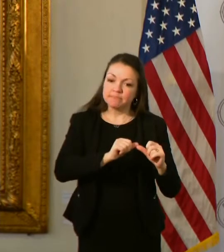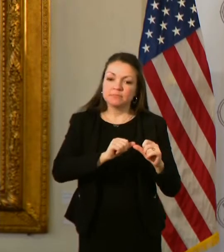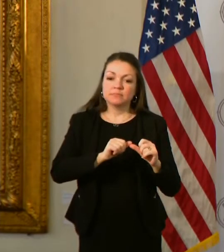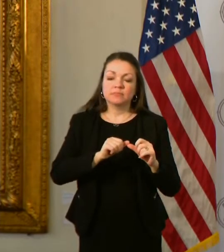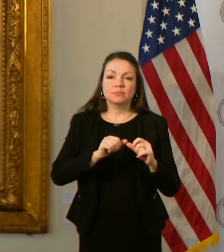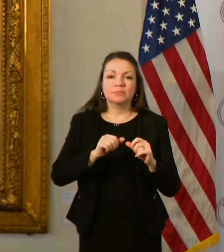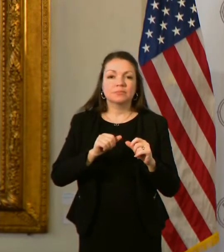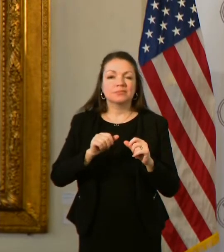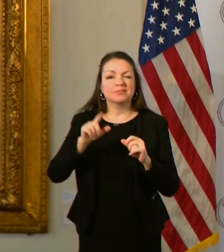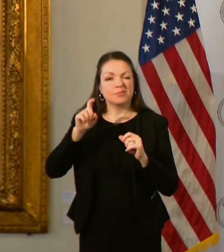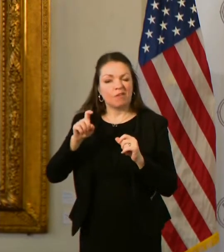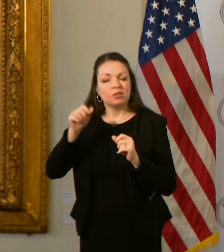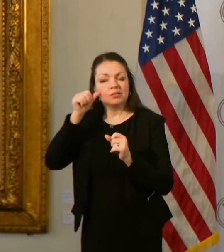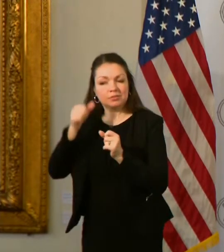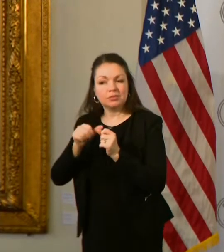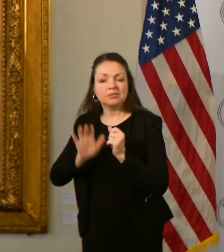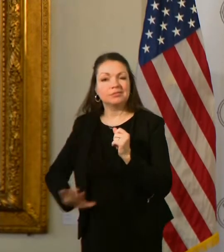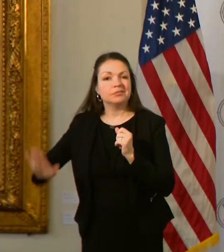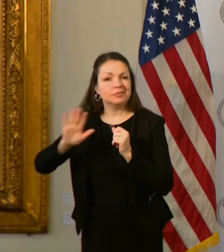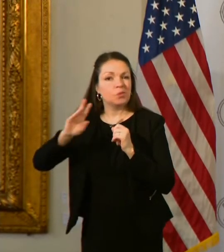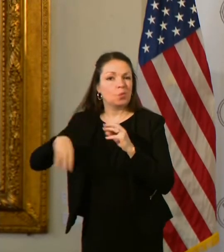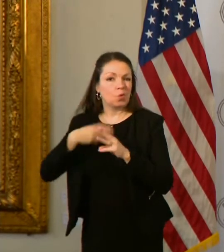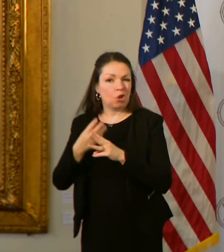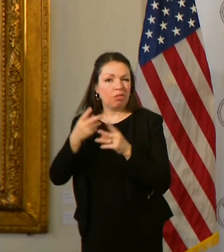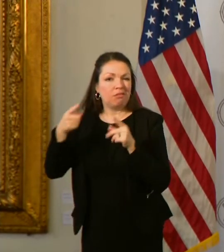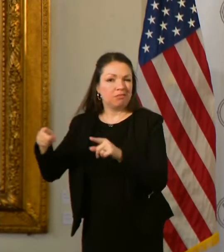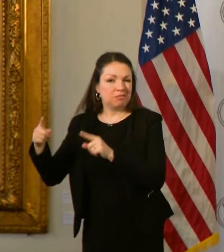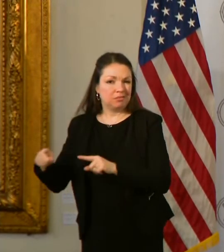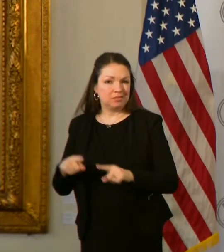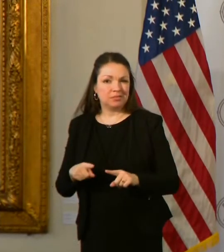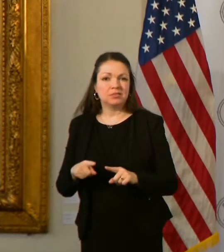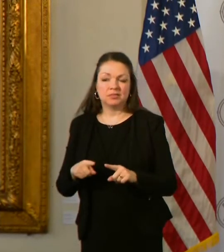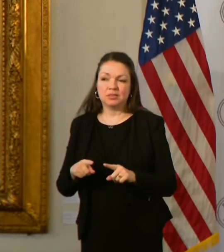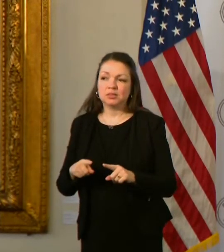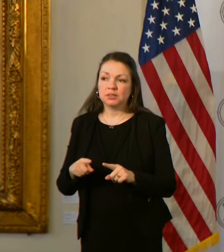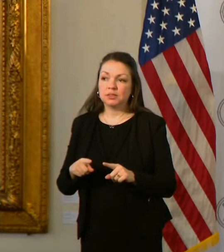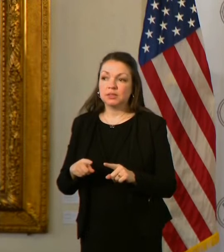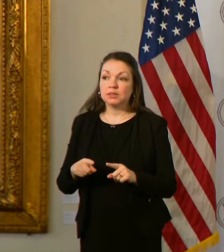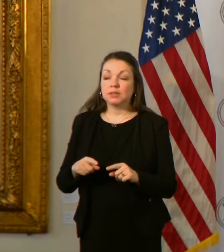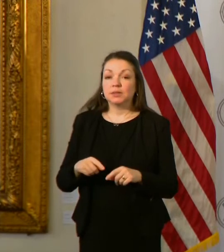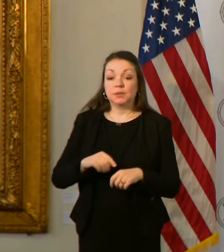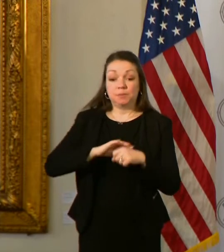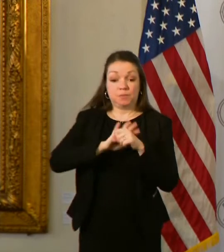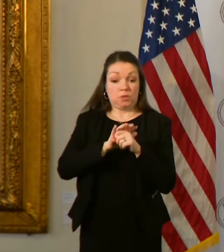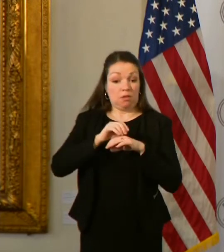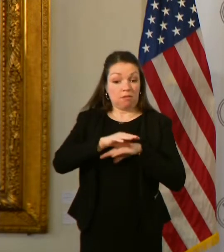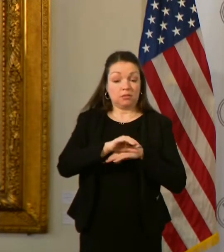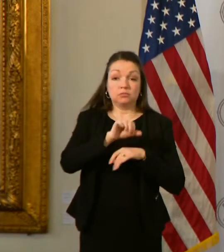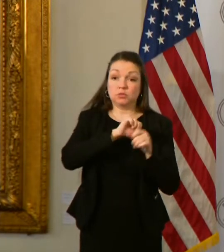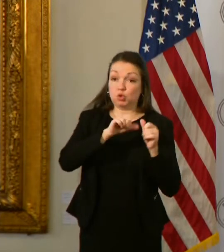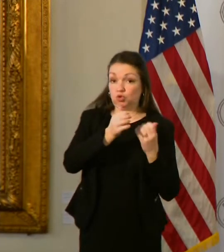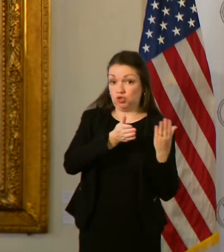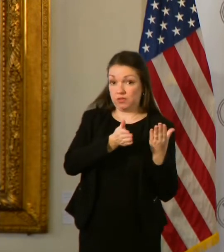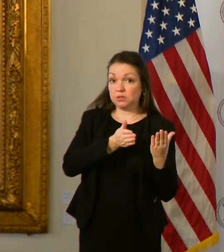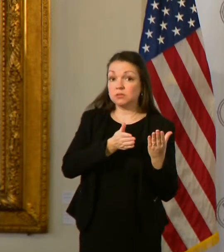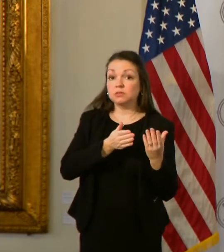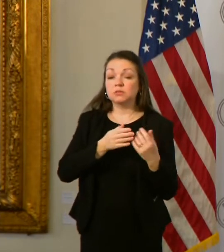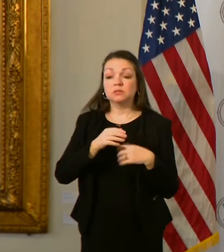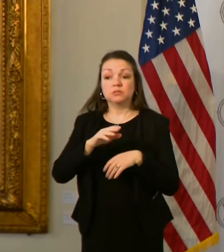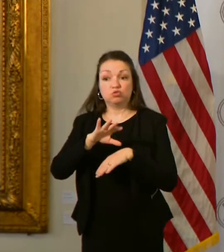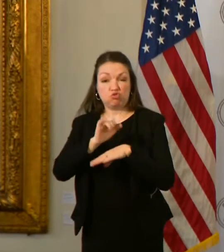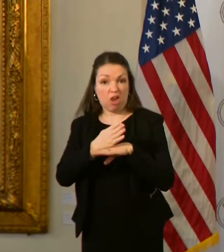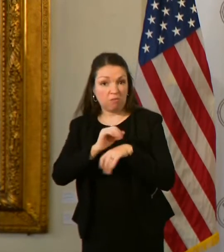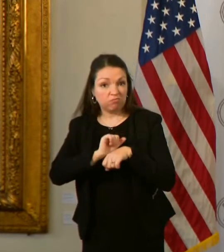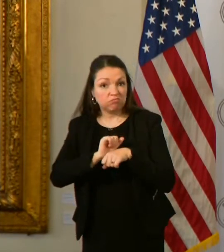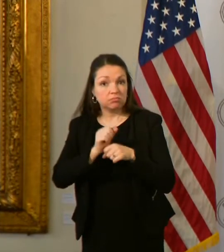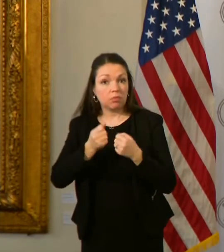what was happening in the world. As I mentioned earlier, COVID-19 affected social services, employment,